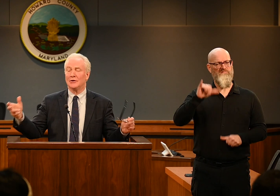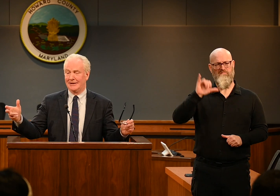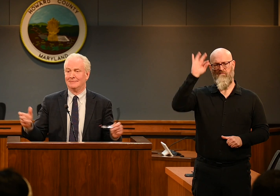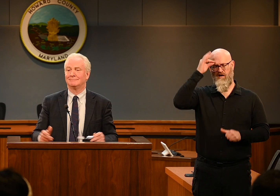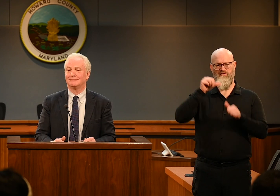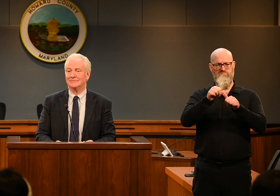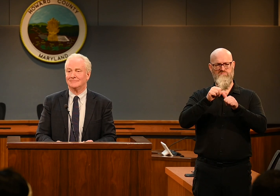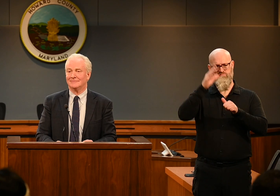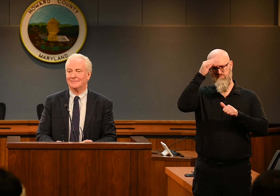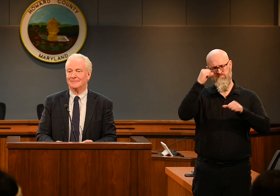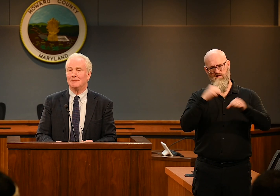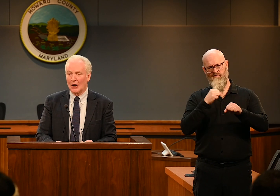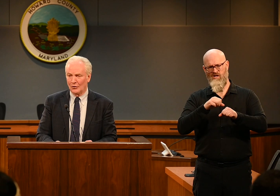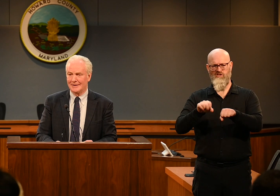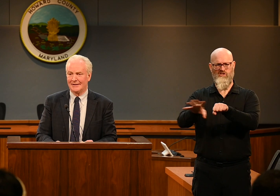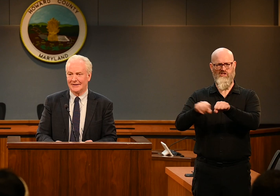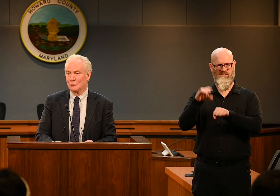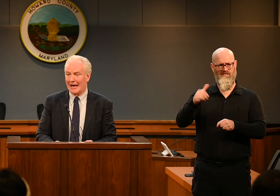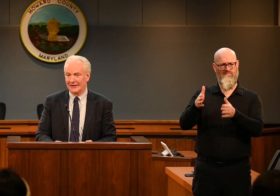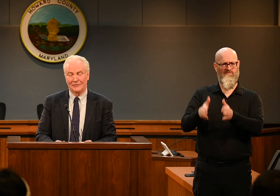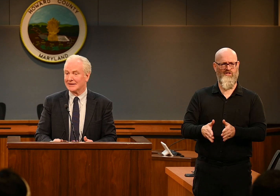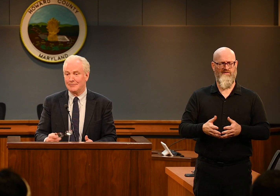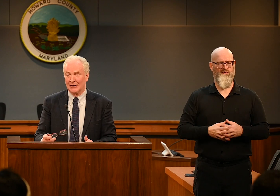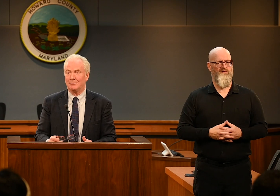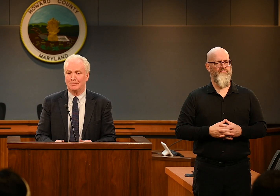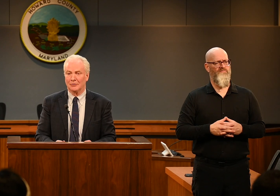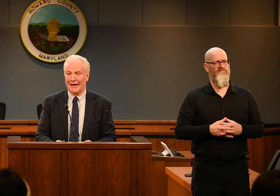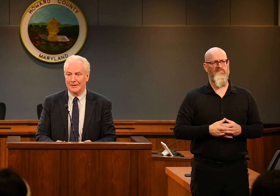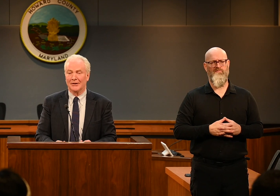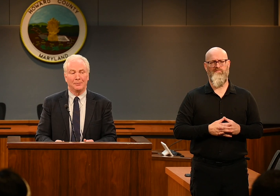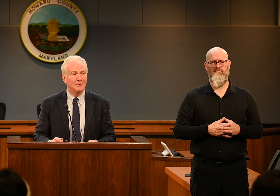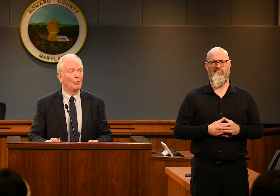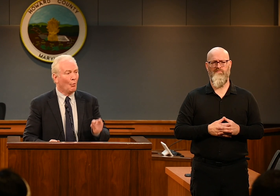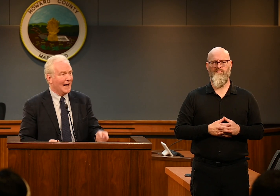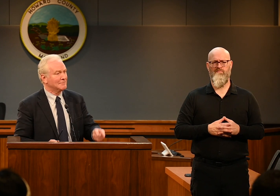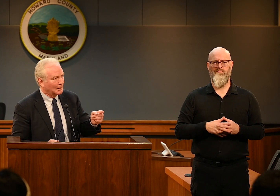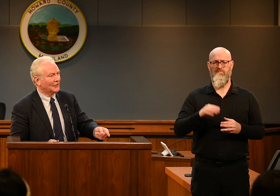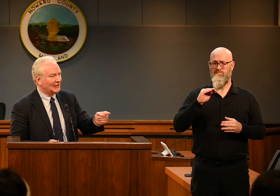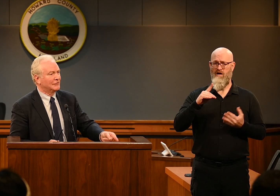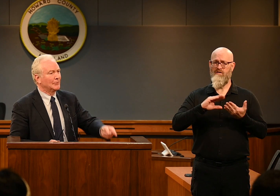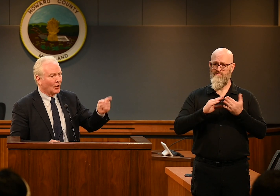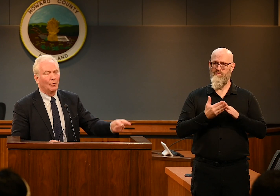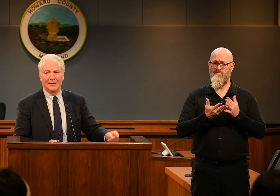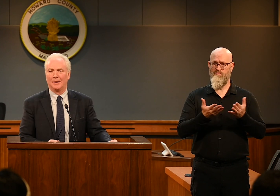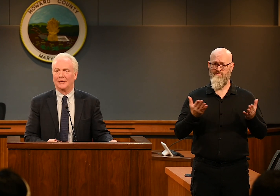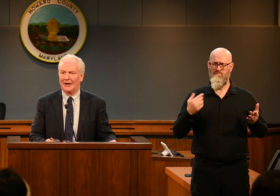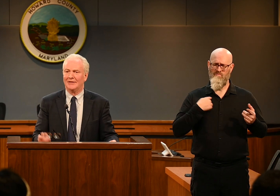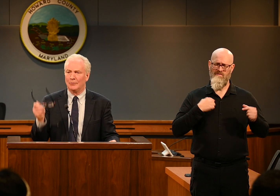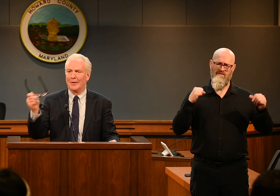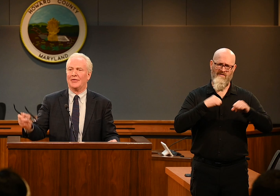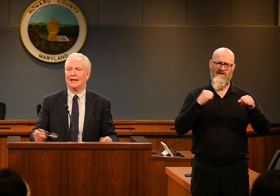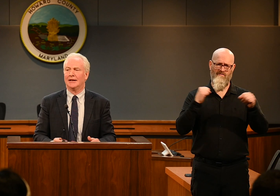this community in Maryland has rallied. In fact, the American people are rallied because people want public safety. We all want